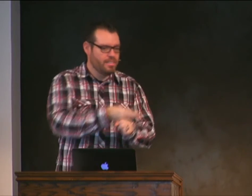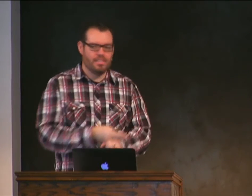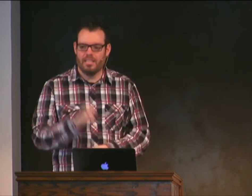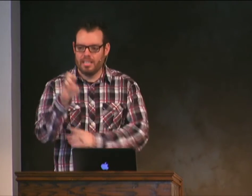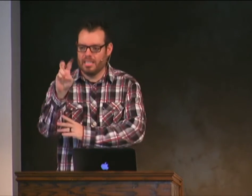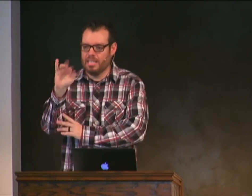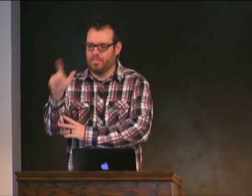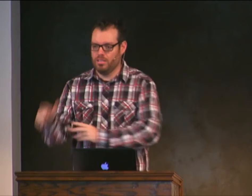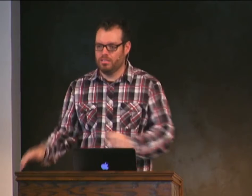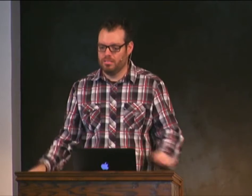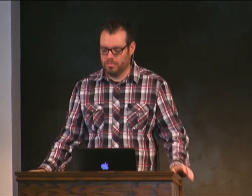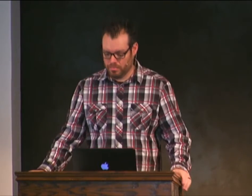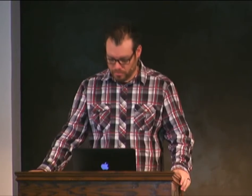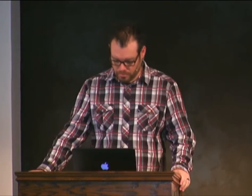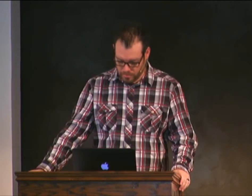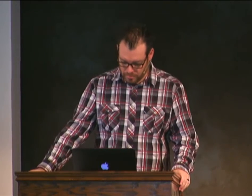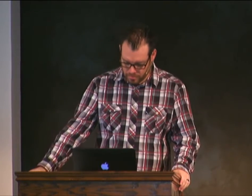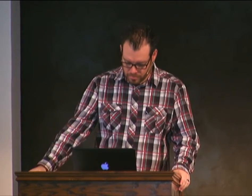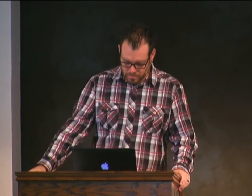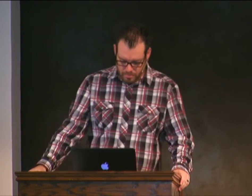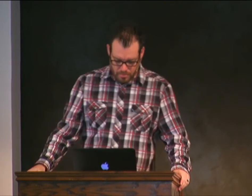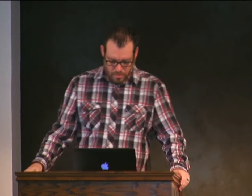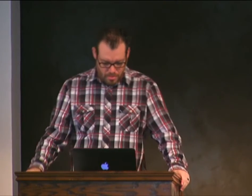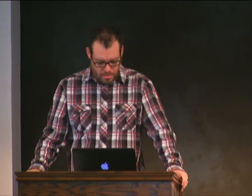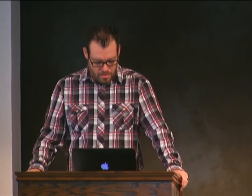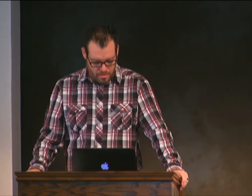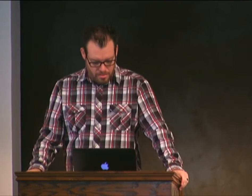to be evil.